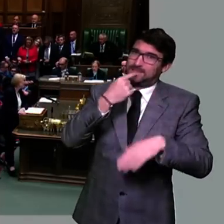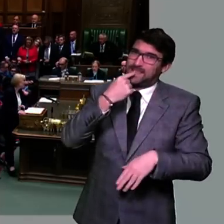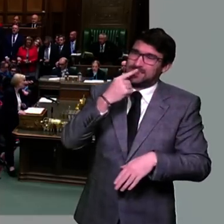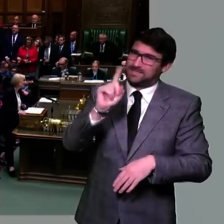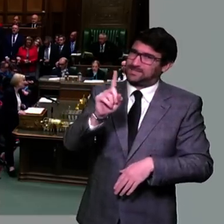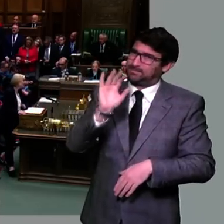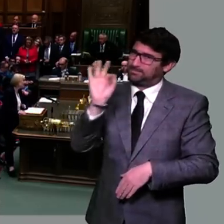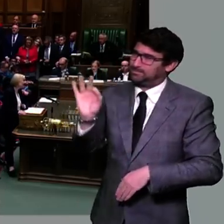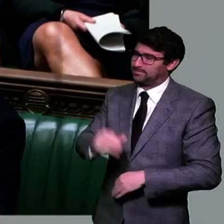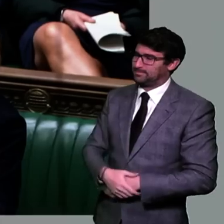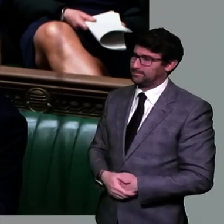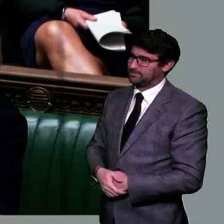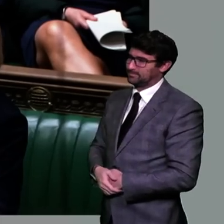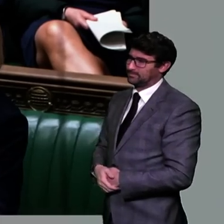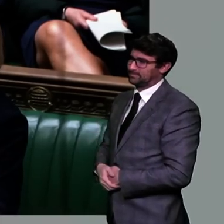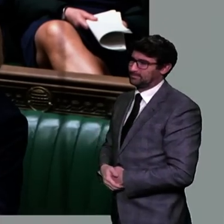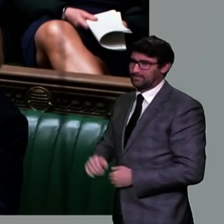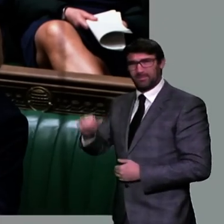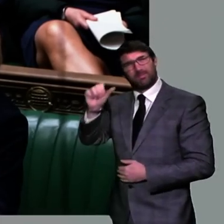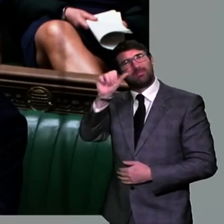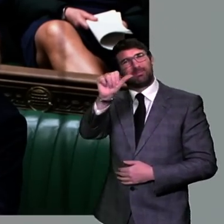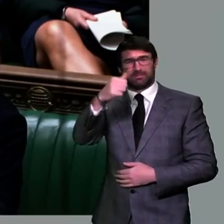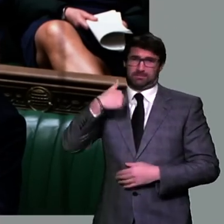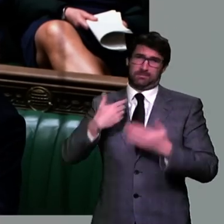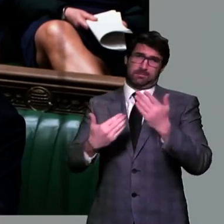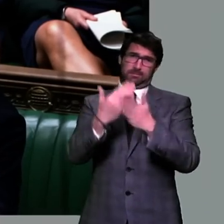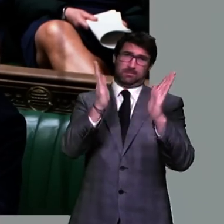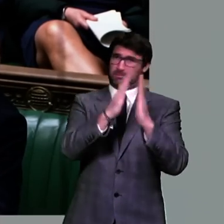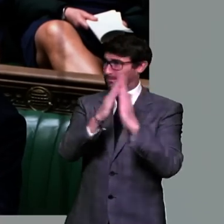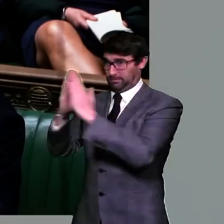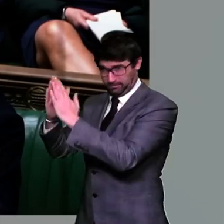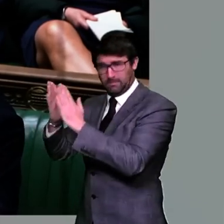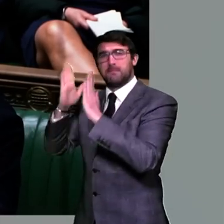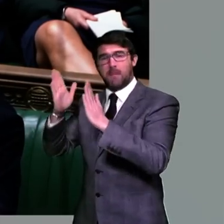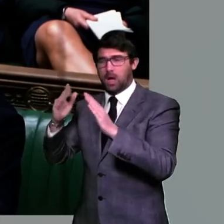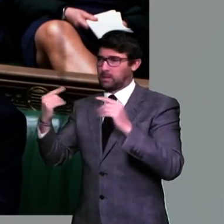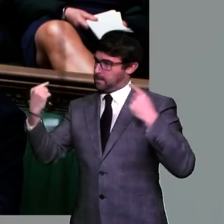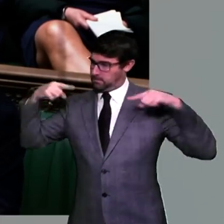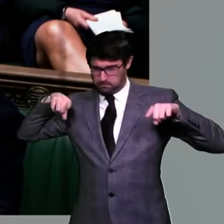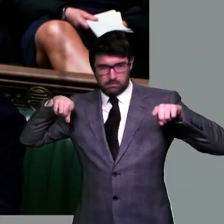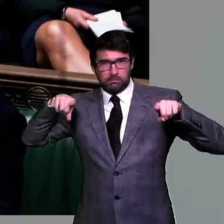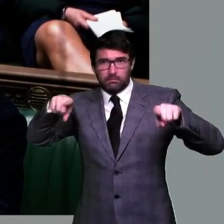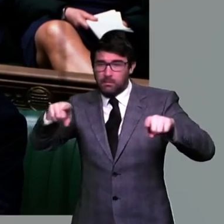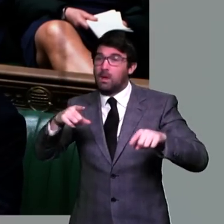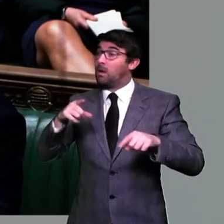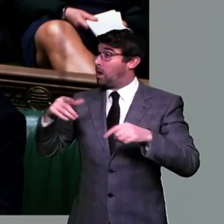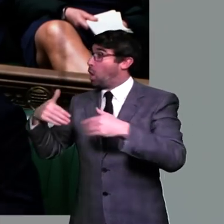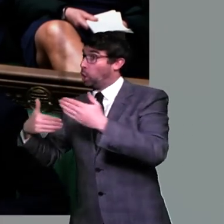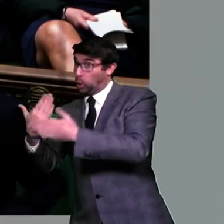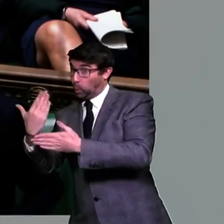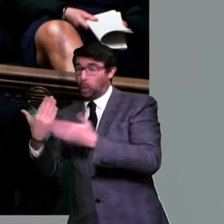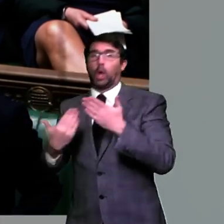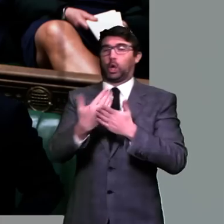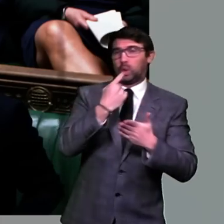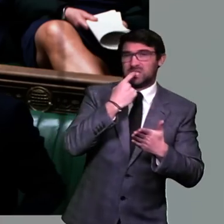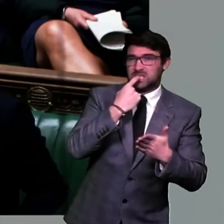absolutely right. When we build new houses, we need to make sure there are GP surgeries, schools, infrastructure, and that's